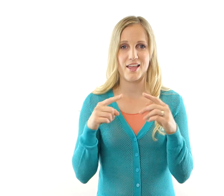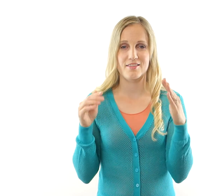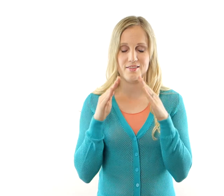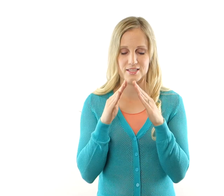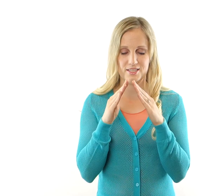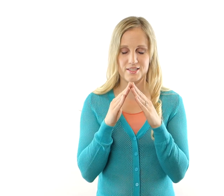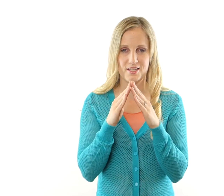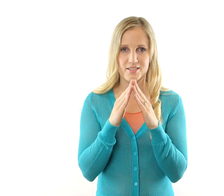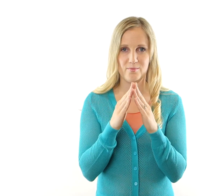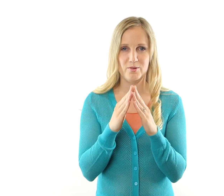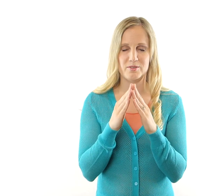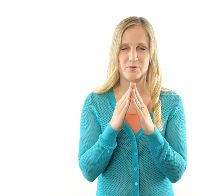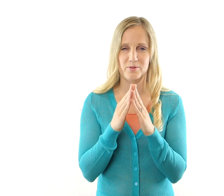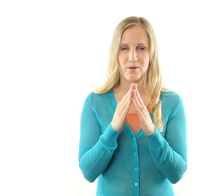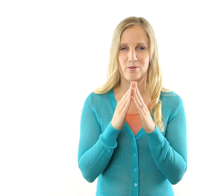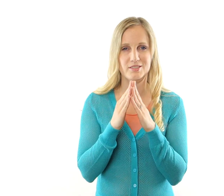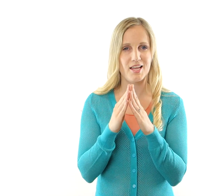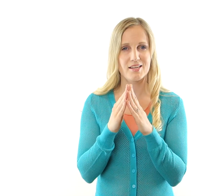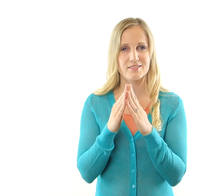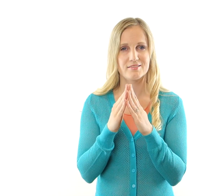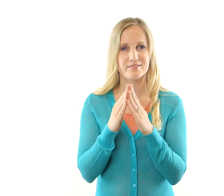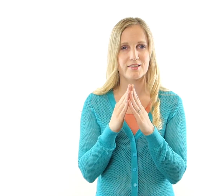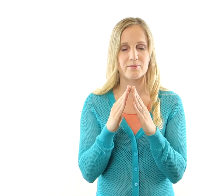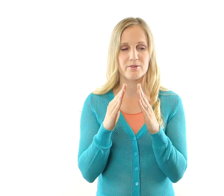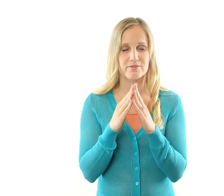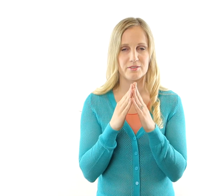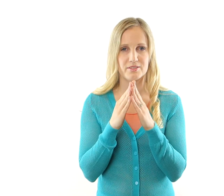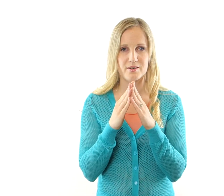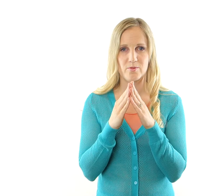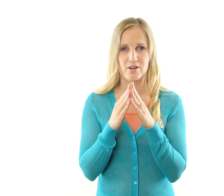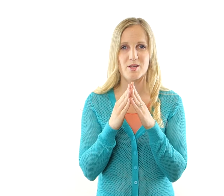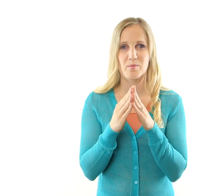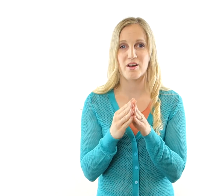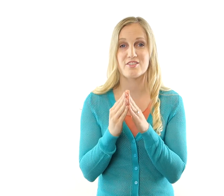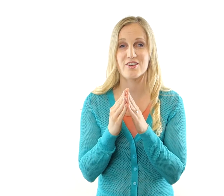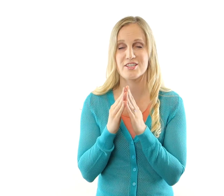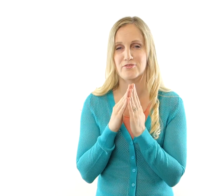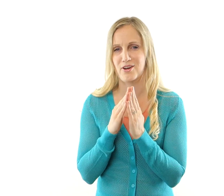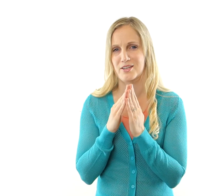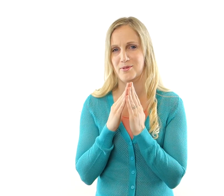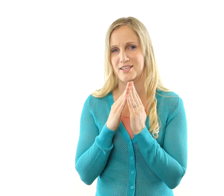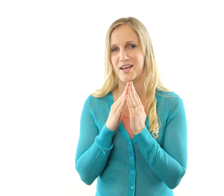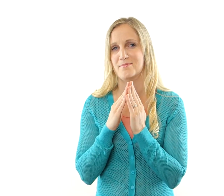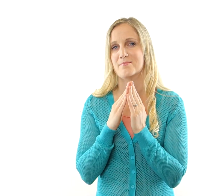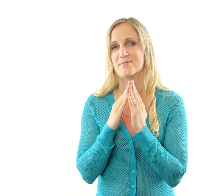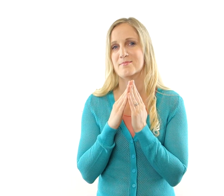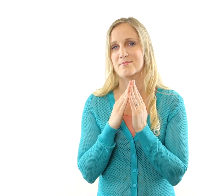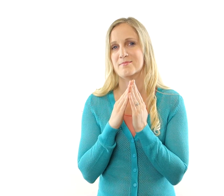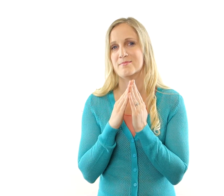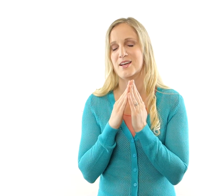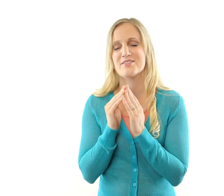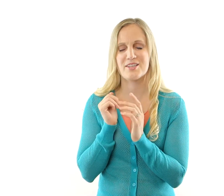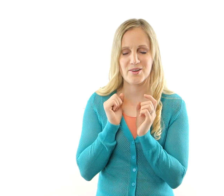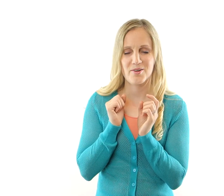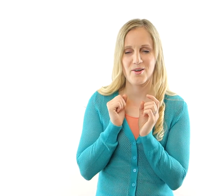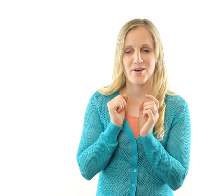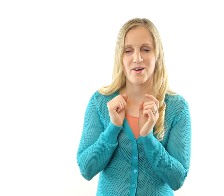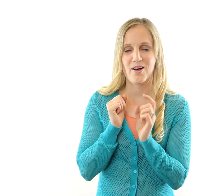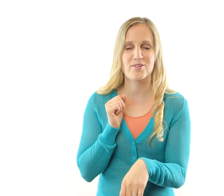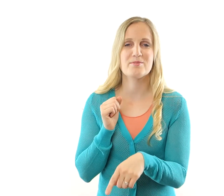And this is a temple, but it's a really old sign that we don't really use anymore. But I saw it in The Friend one time. And I was like, oh, they